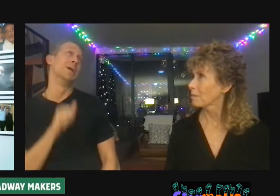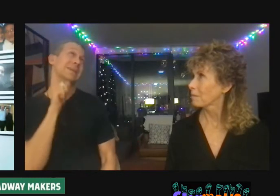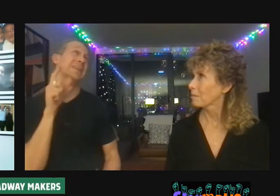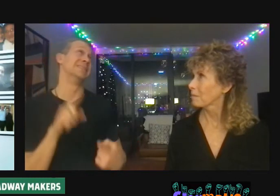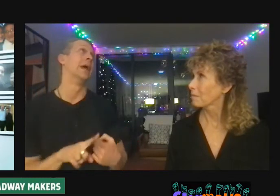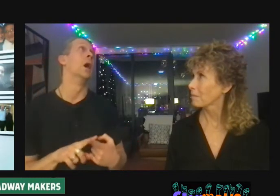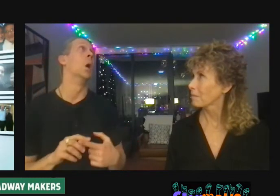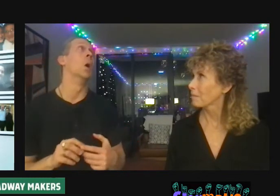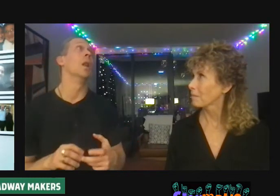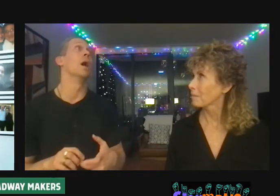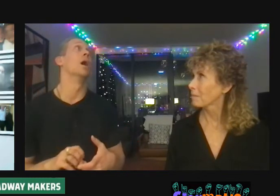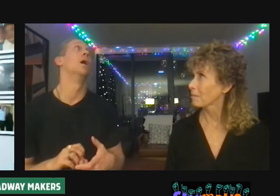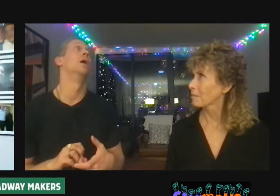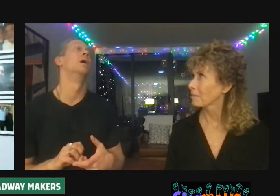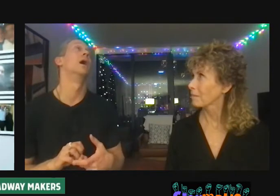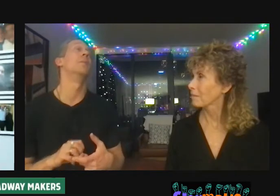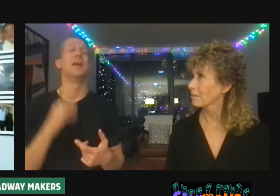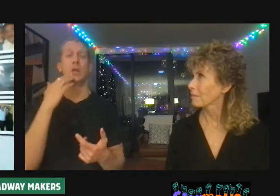it wasn't until